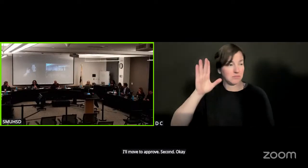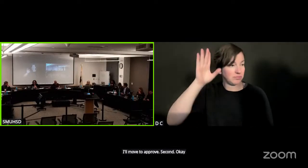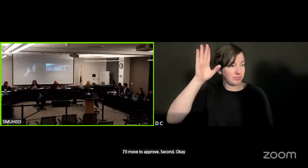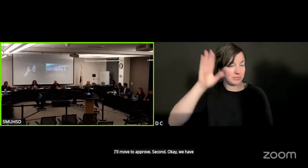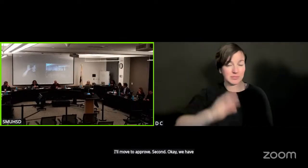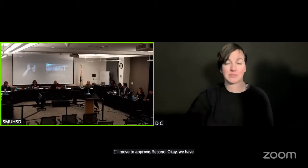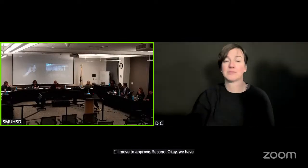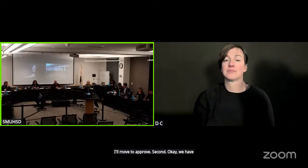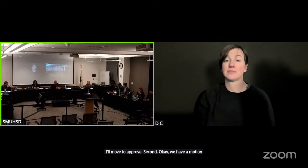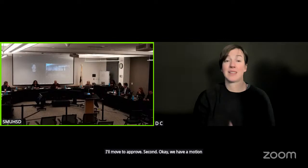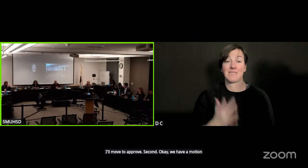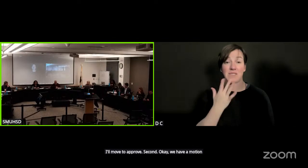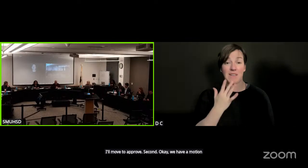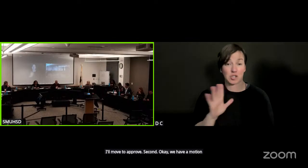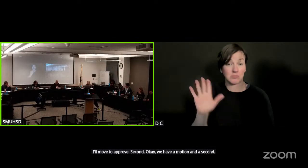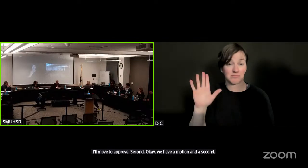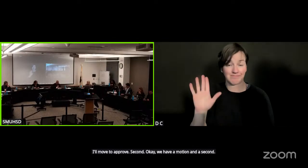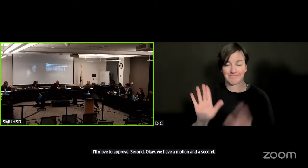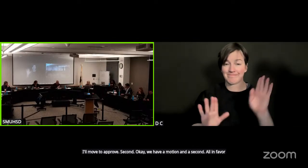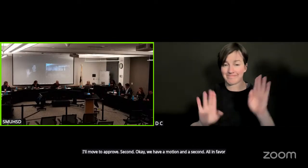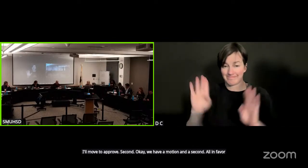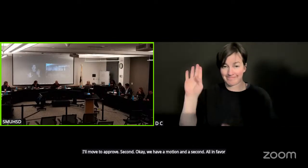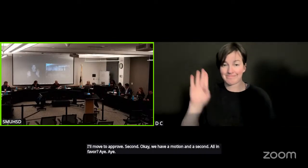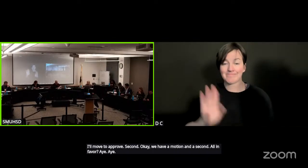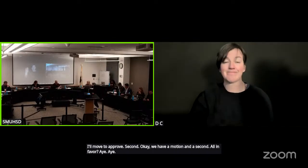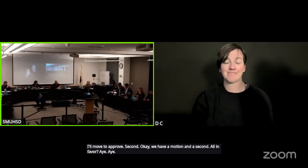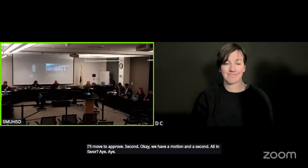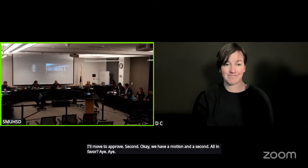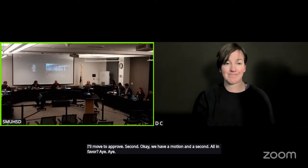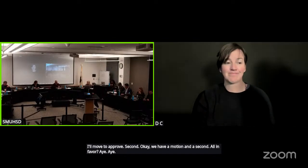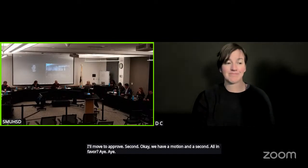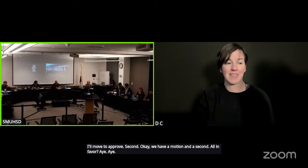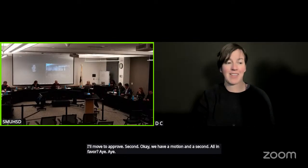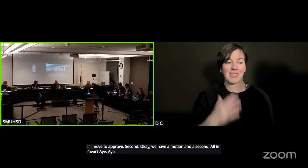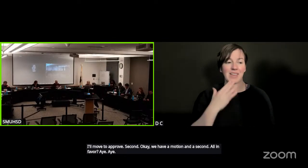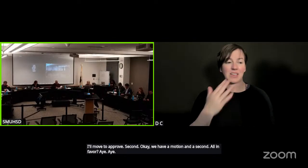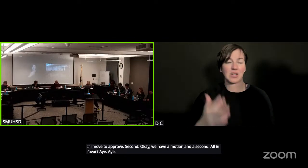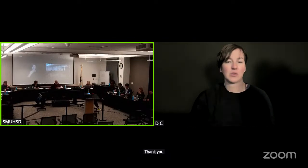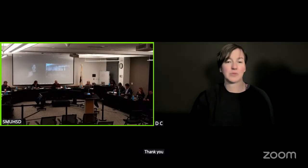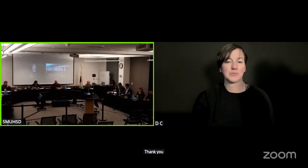and a second. All in favor? Aye. Aye. Thank you.